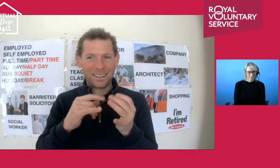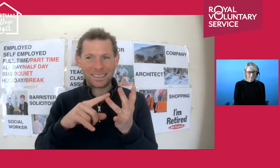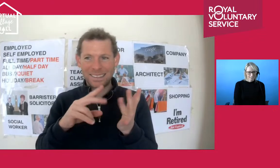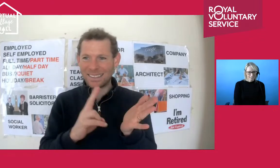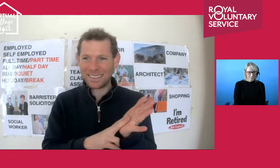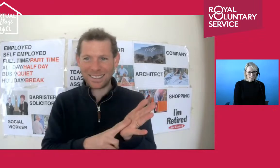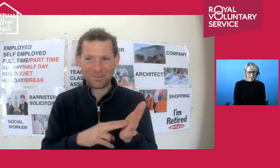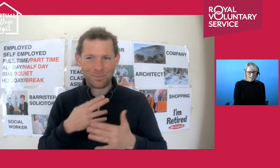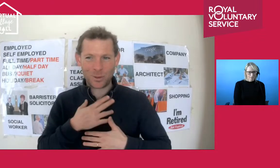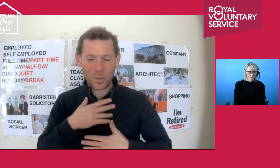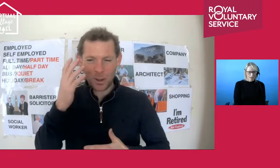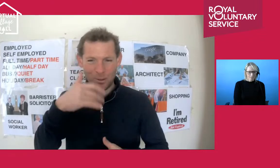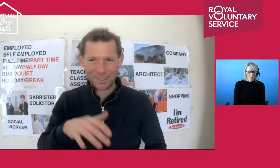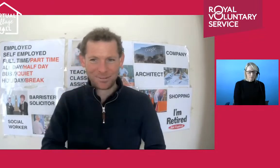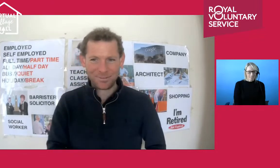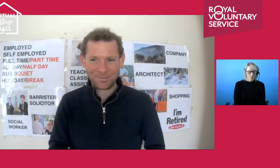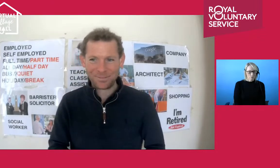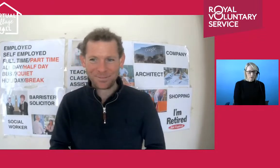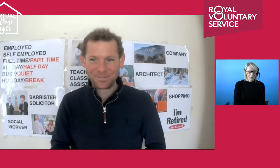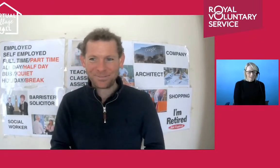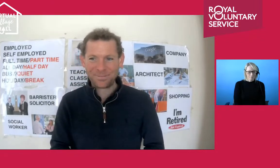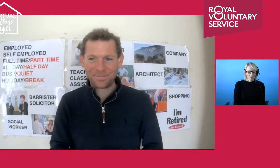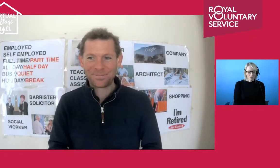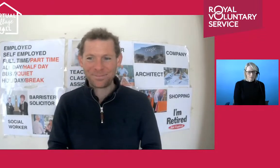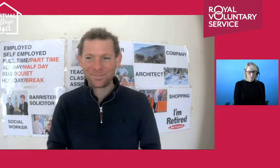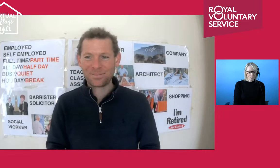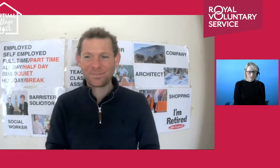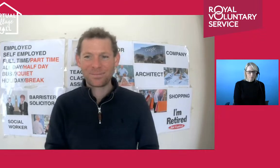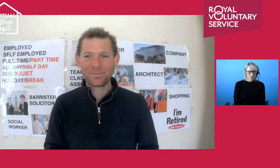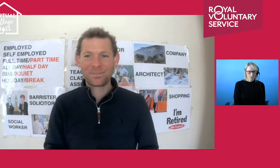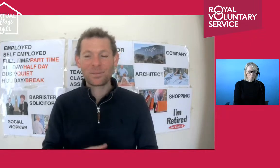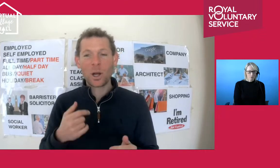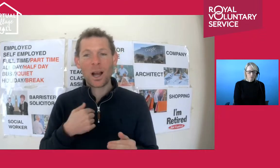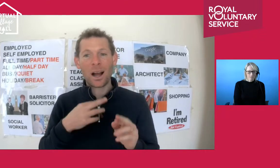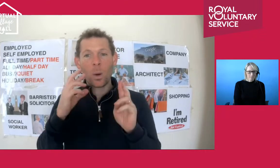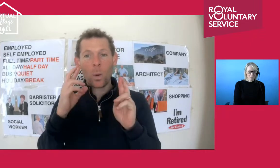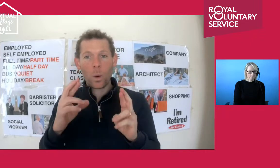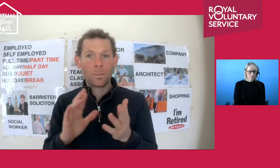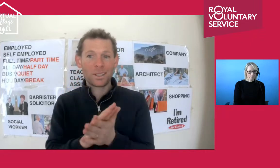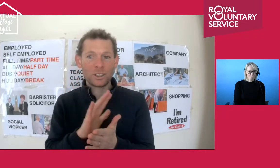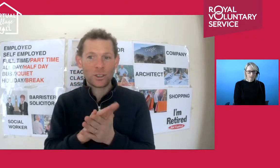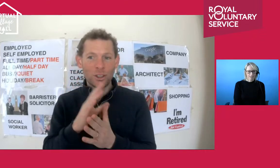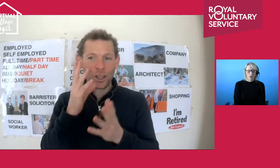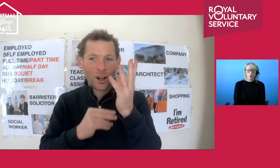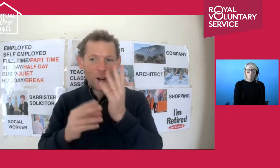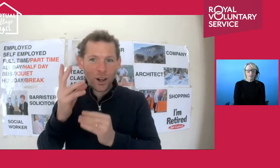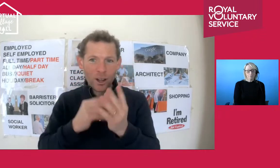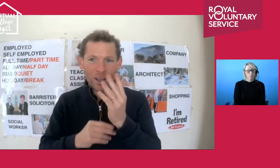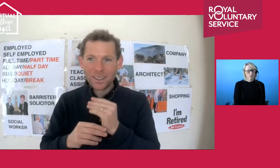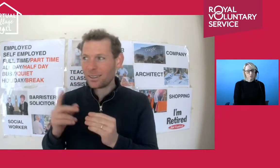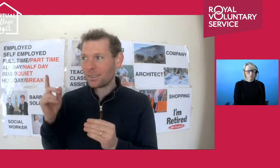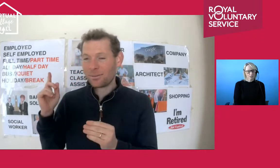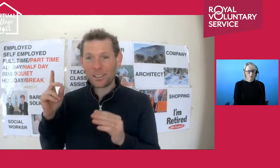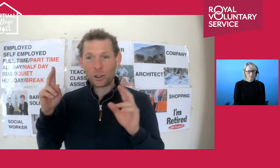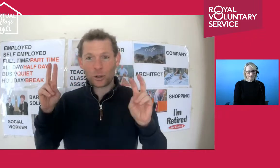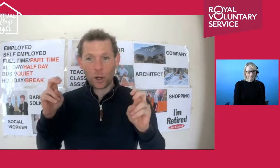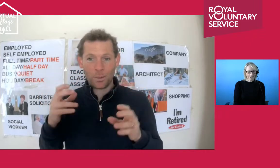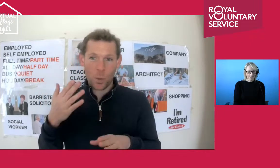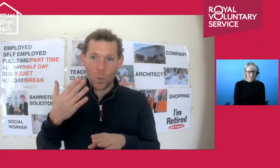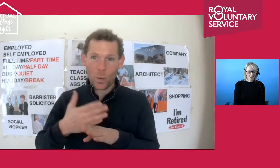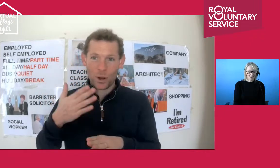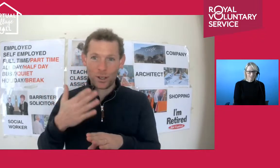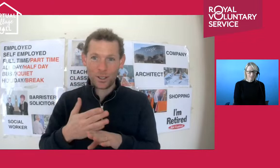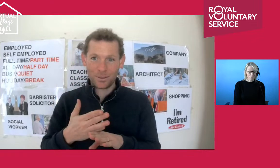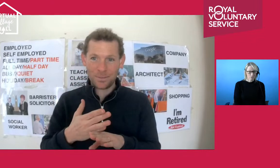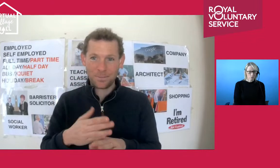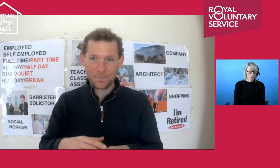honestly. Alison, please don't worry if you weren't able to type in the chat box. That's absolutely fine. Hopefully everyone enjoyed learning